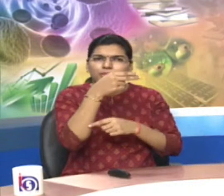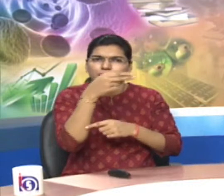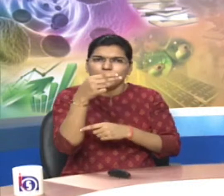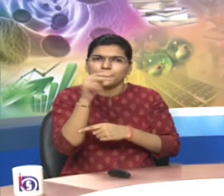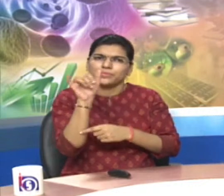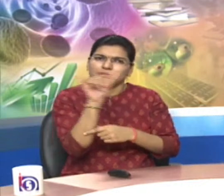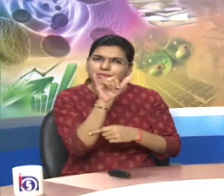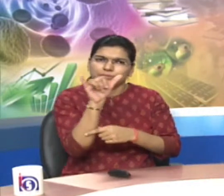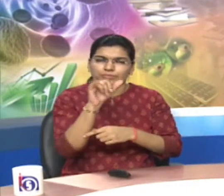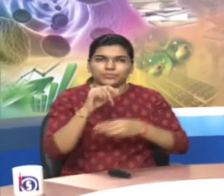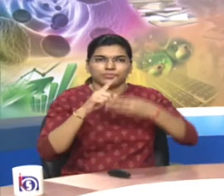Similarly,